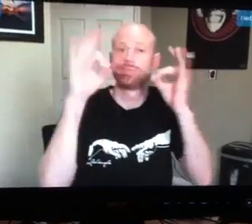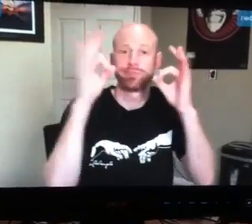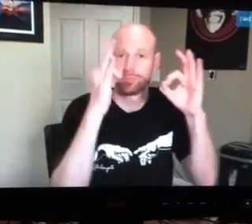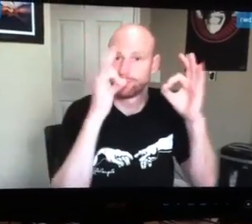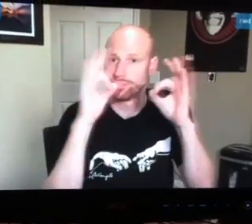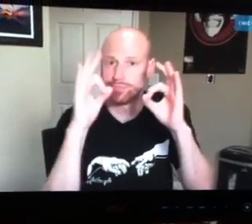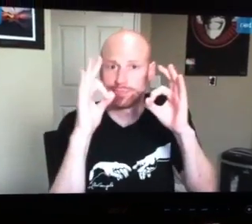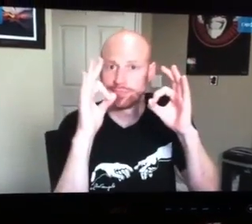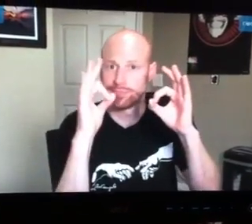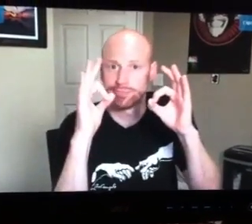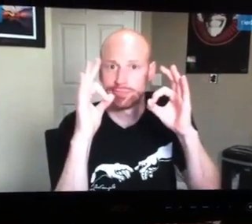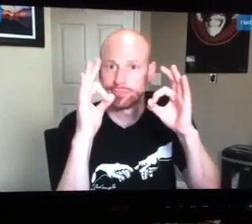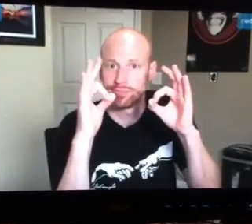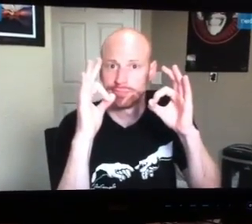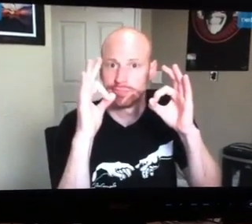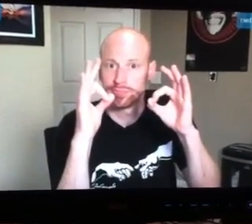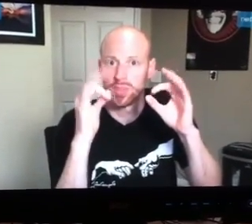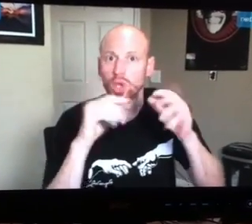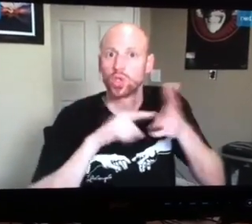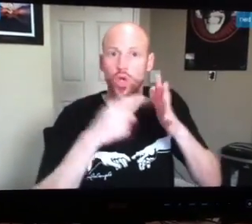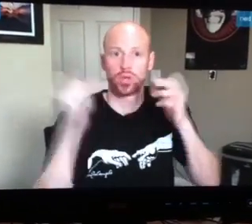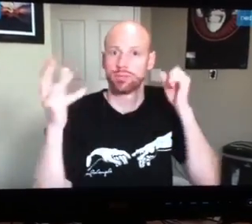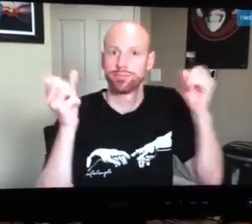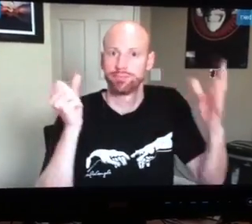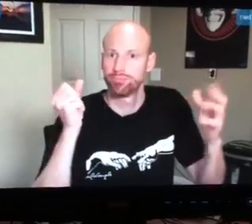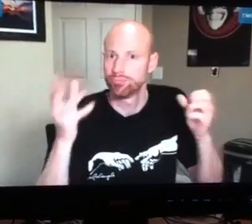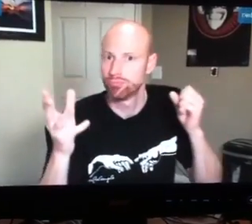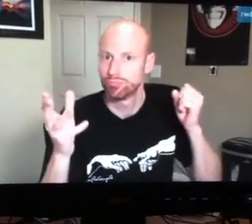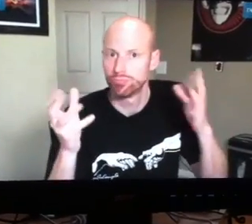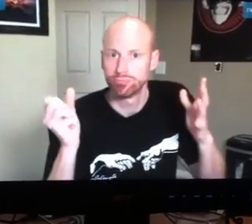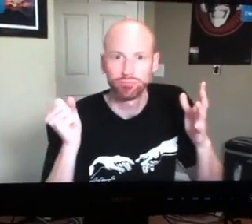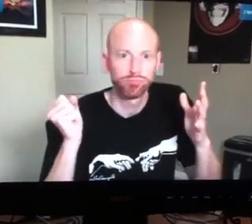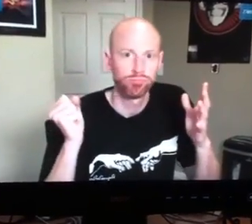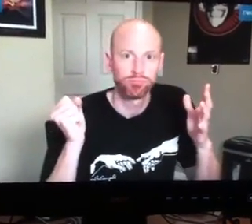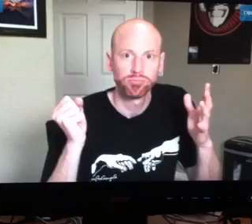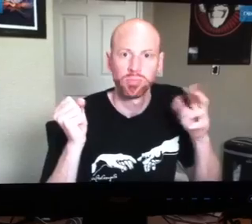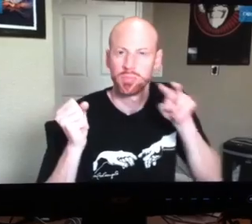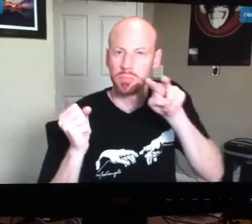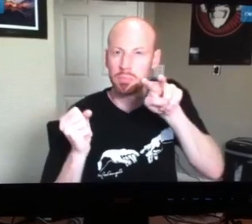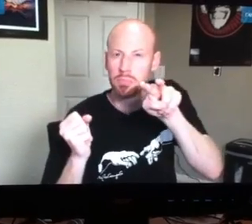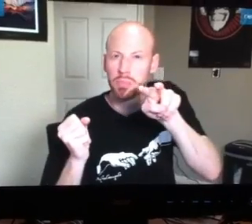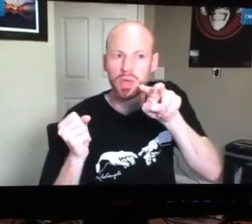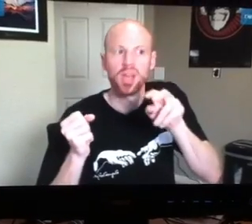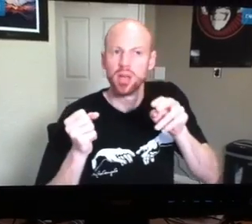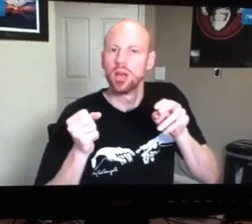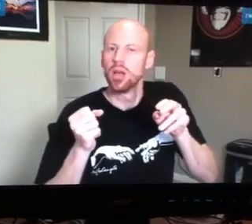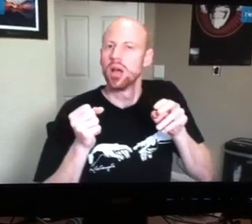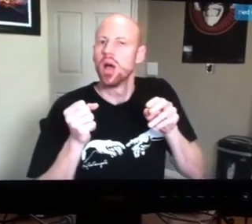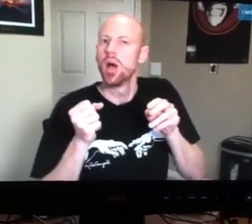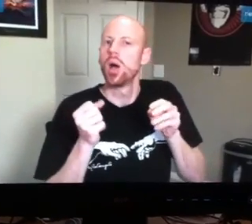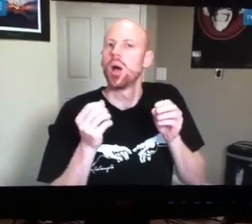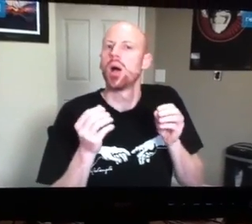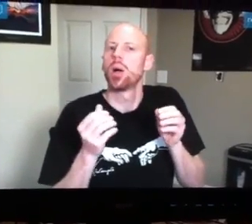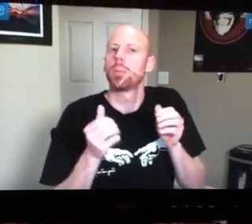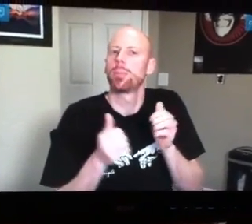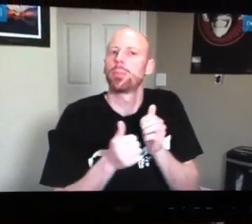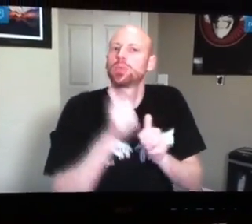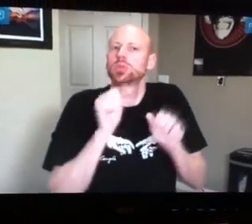Or if the deaf person sees the interpreter's eyes still shifting around, that means that they're still going to be signing and that they should still be looking